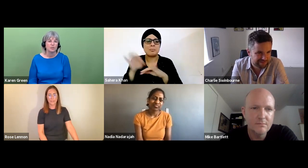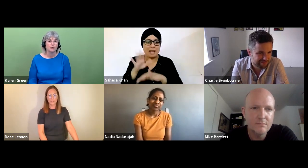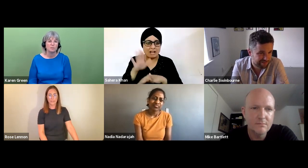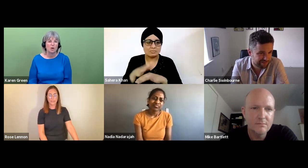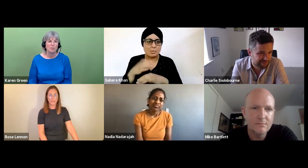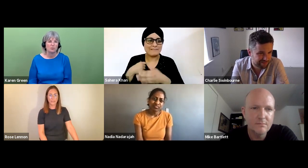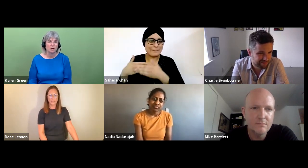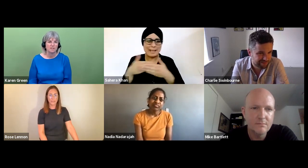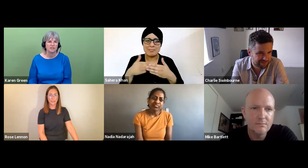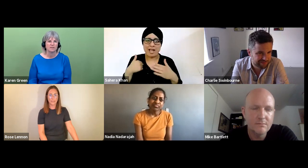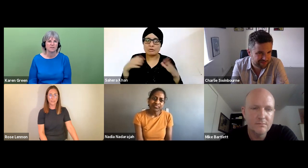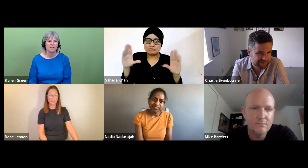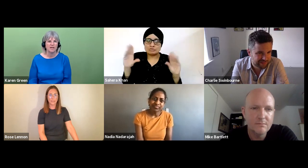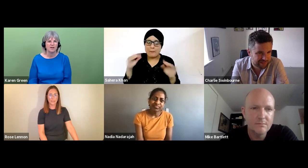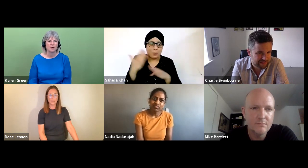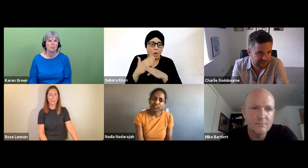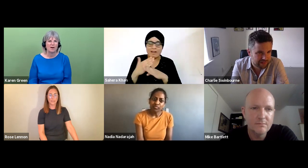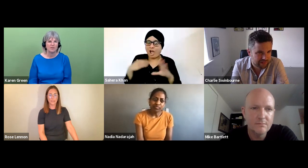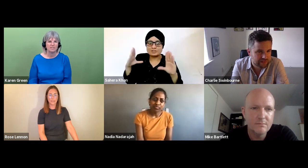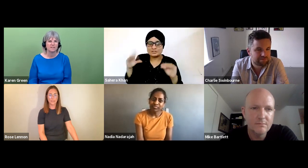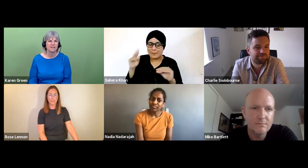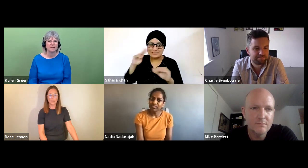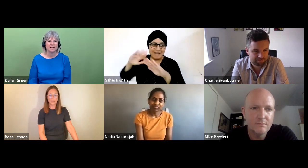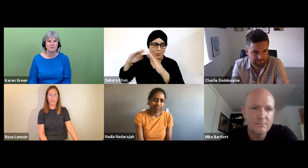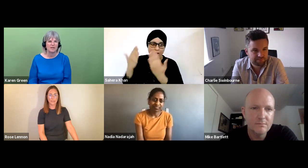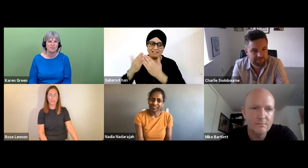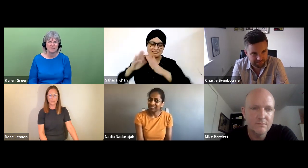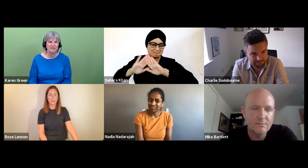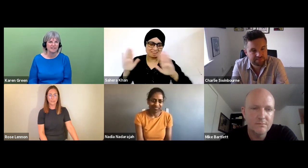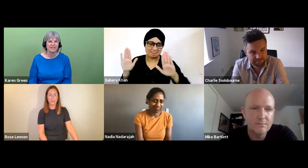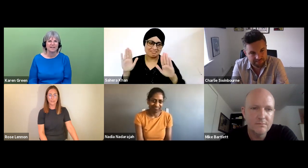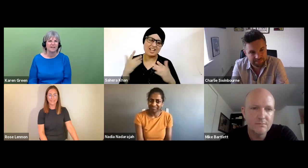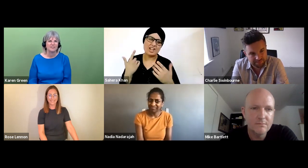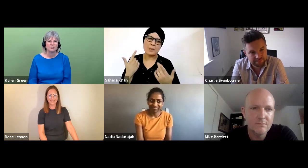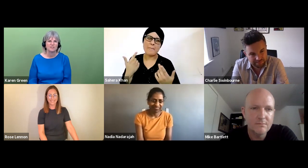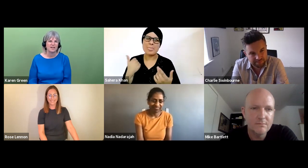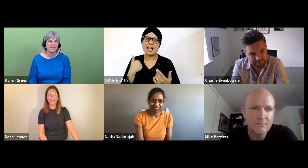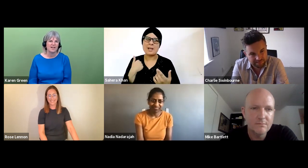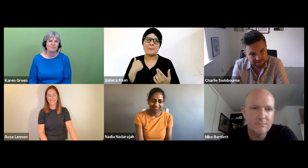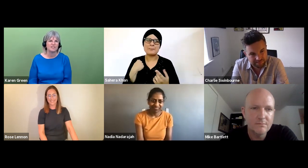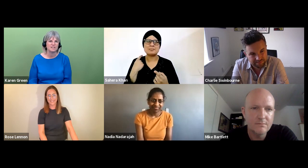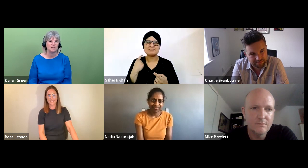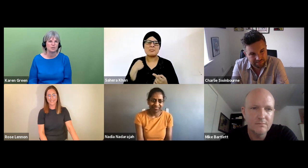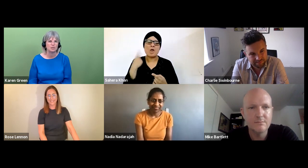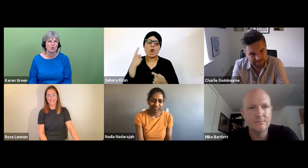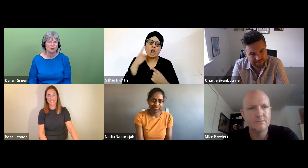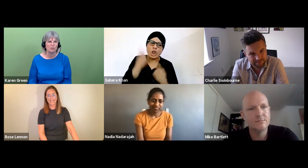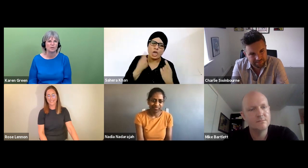of becoming a writer. Then I got married and had a baby, and just everything seemed to stop.